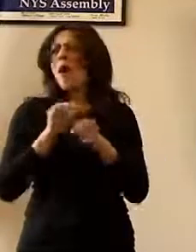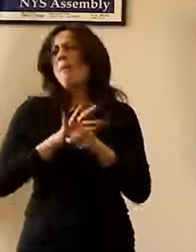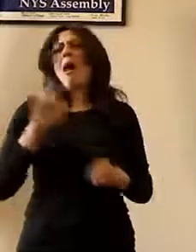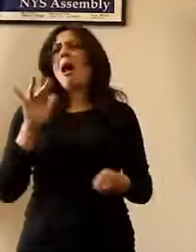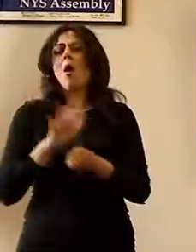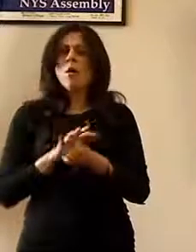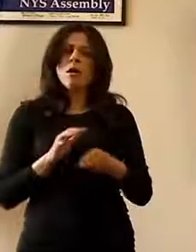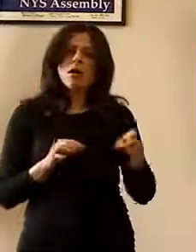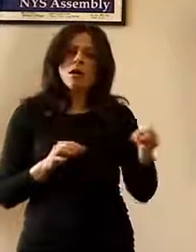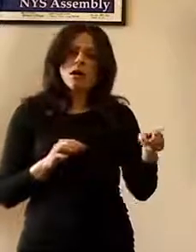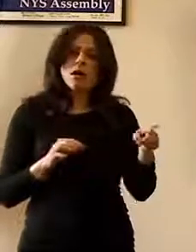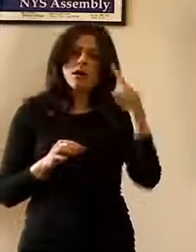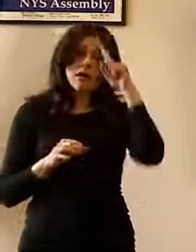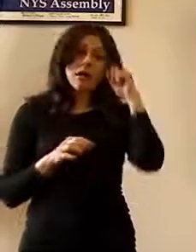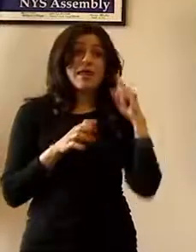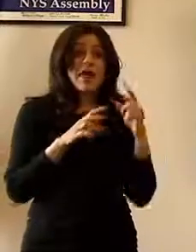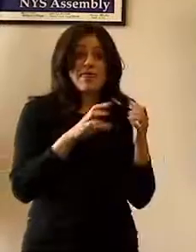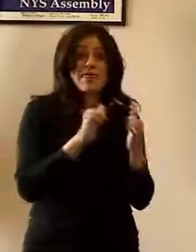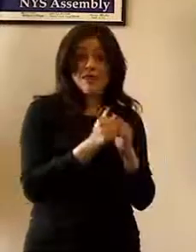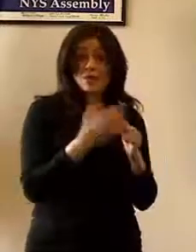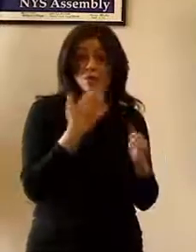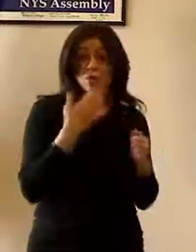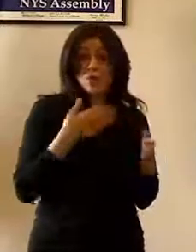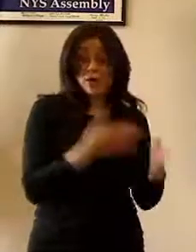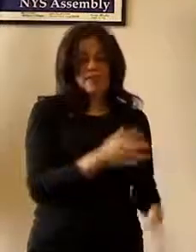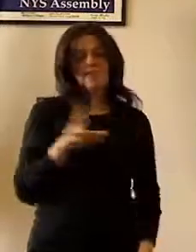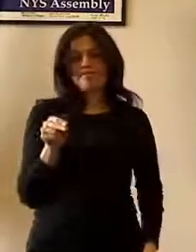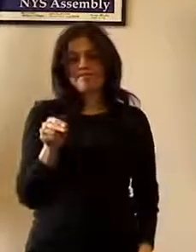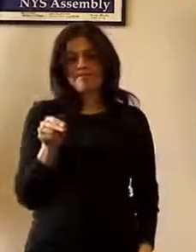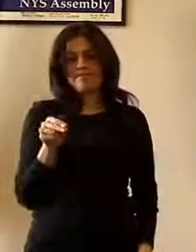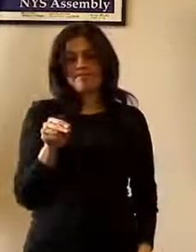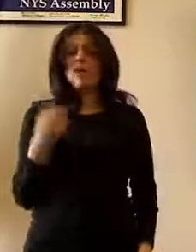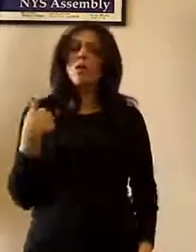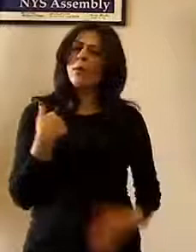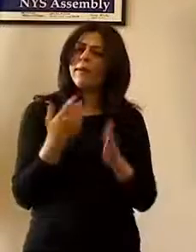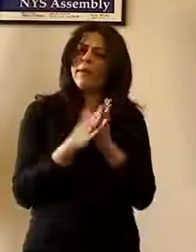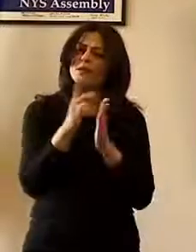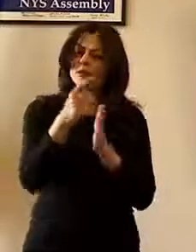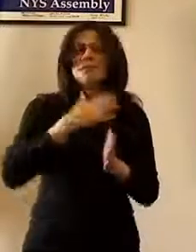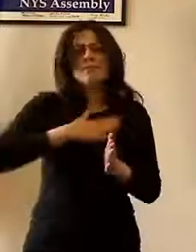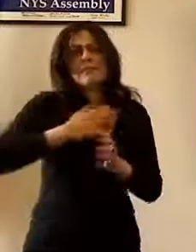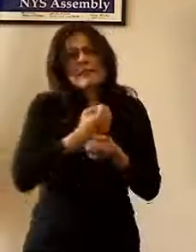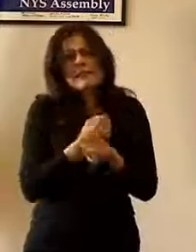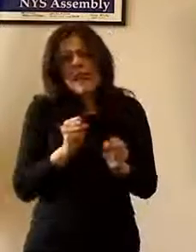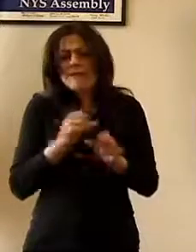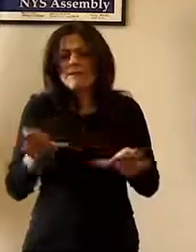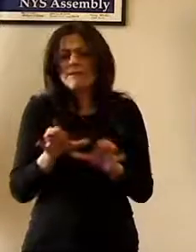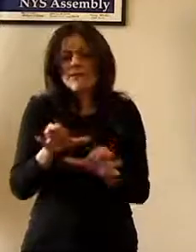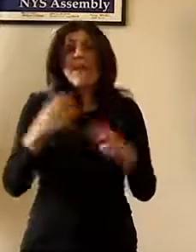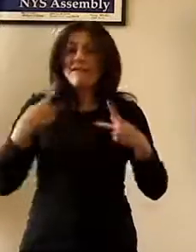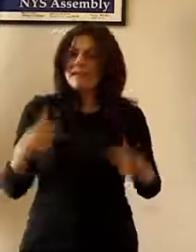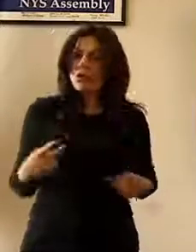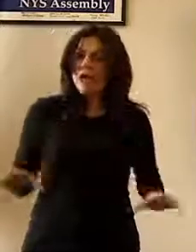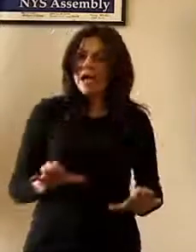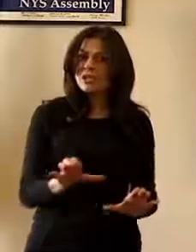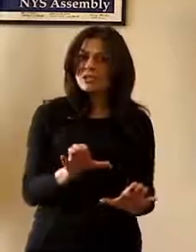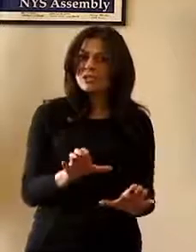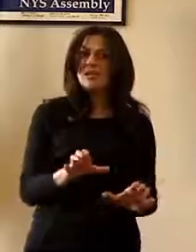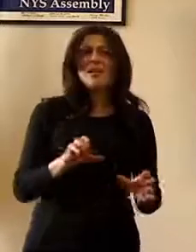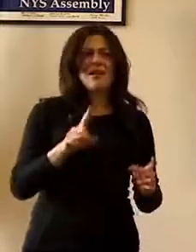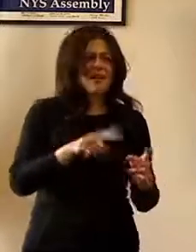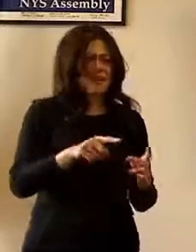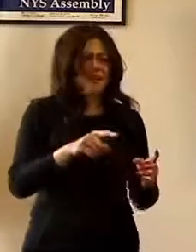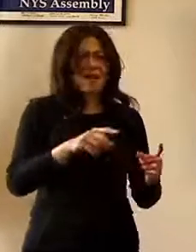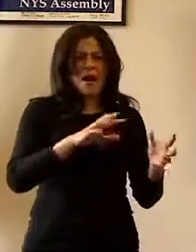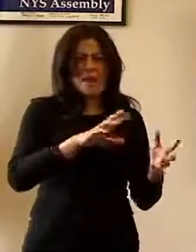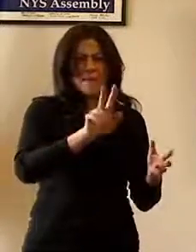it. We ask you to be safe. Not only with physical action like that, we don't want you doing that sort